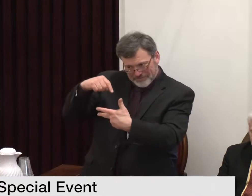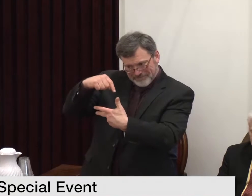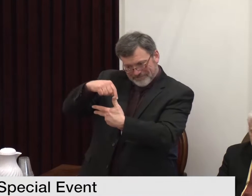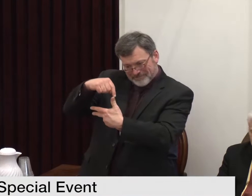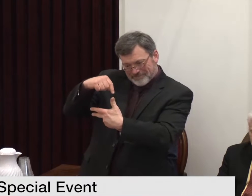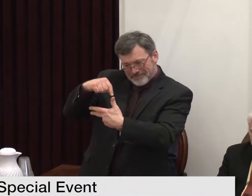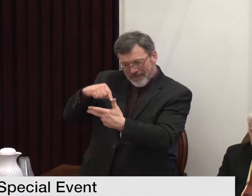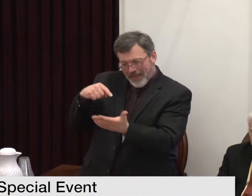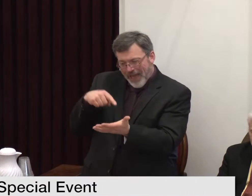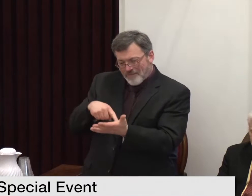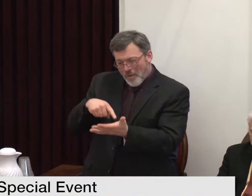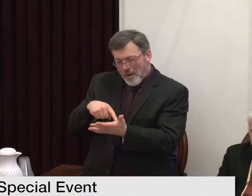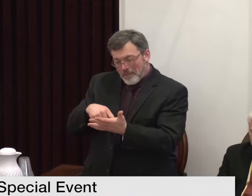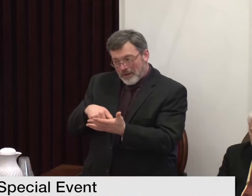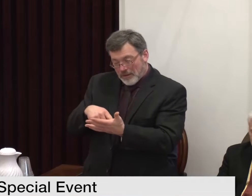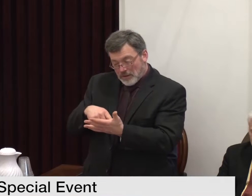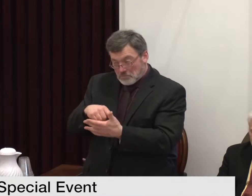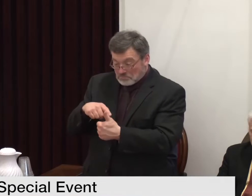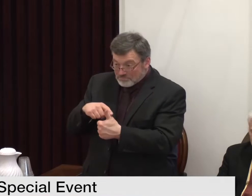families to our state.